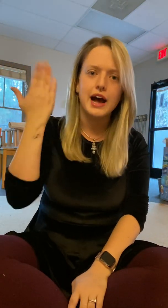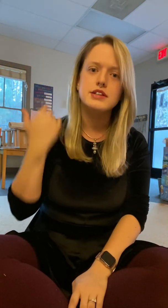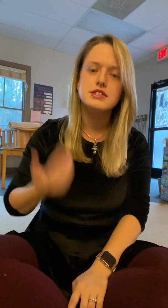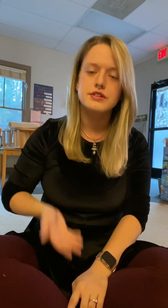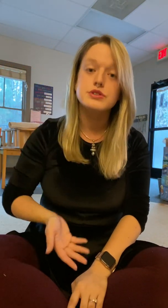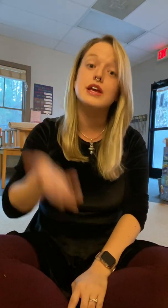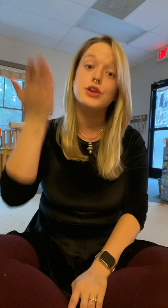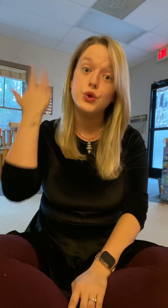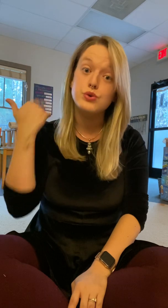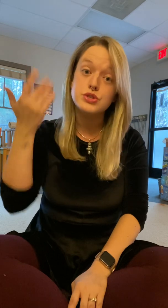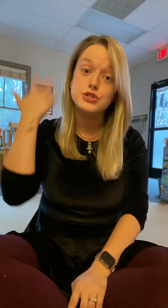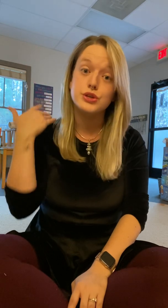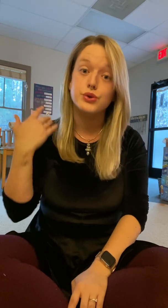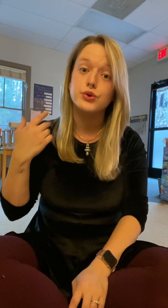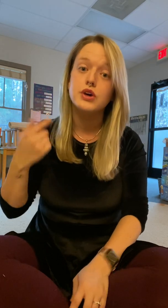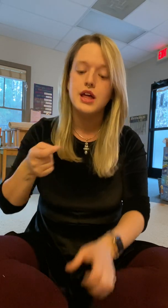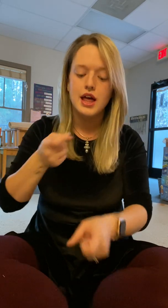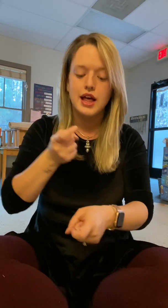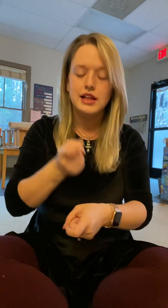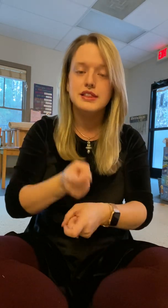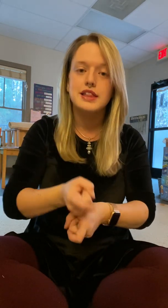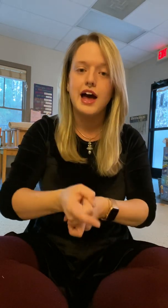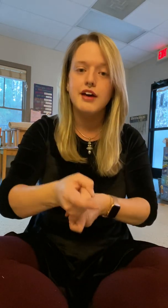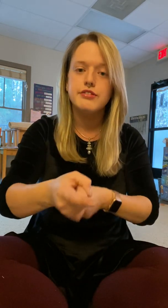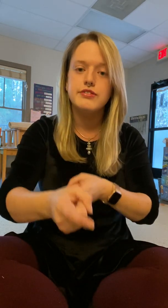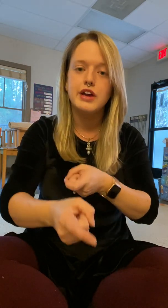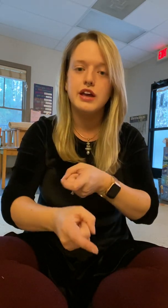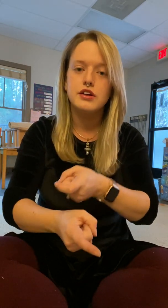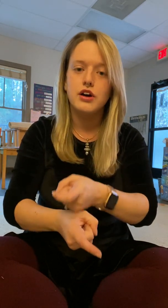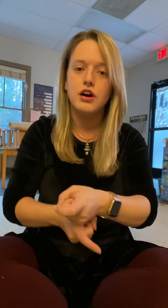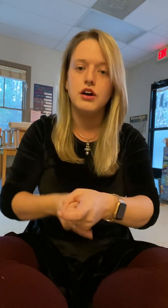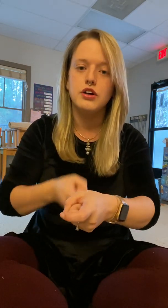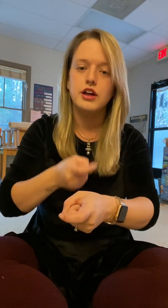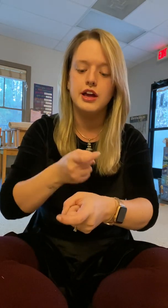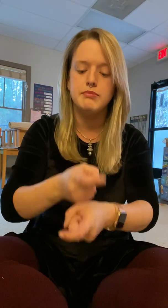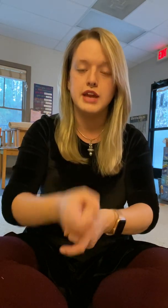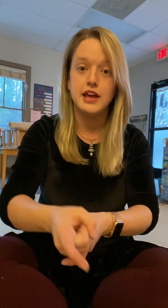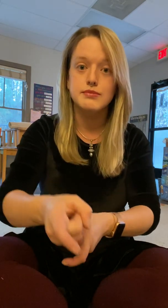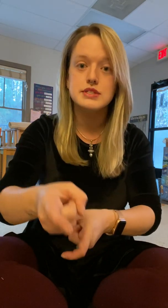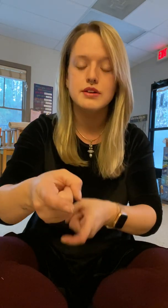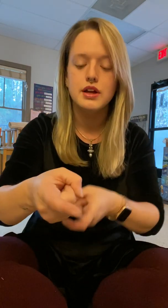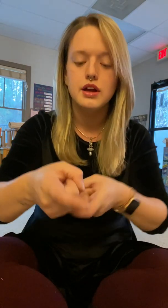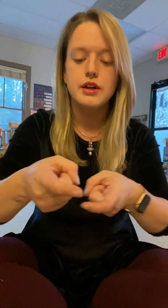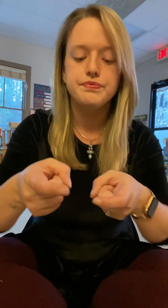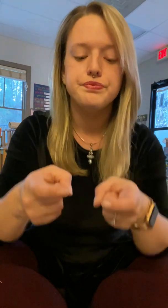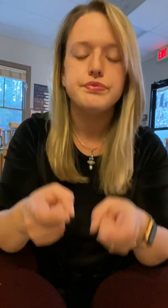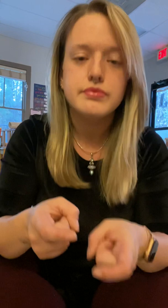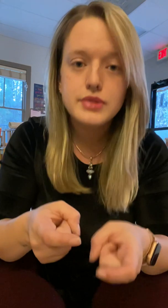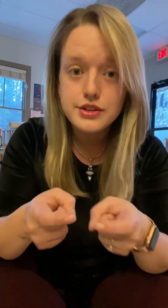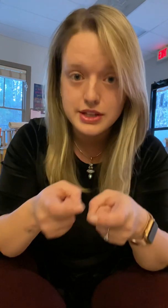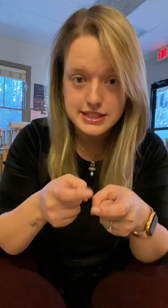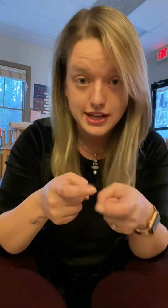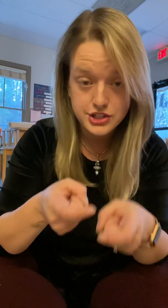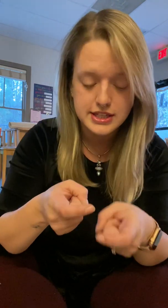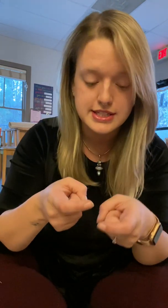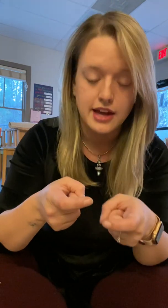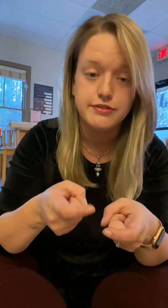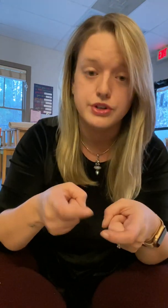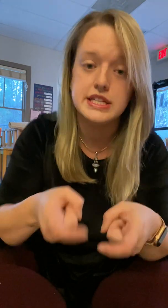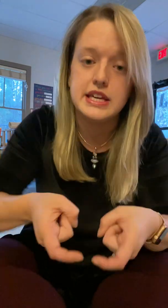past, so they used to laugh and call him names. So that's actually the sign for